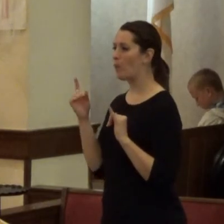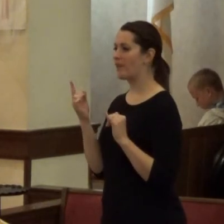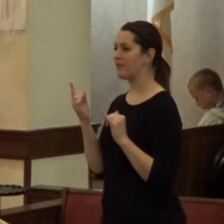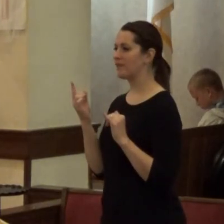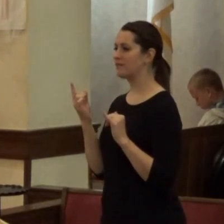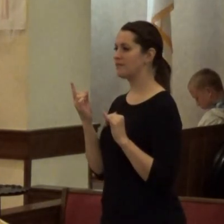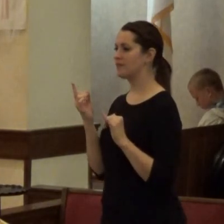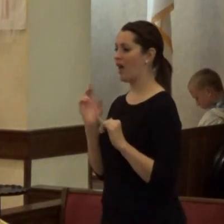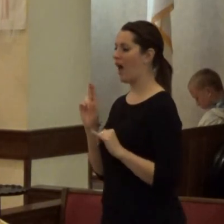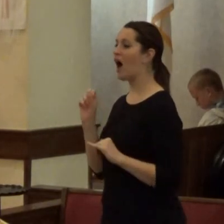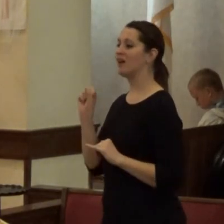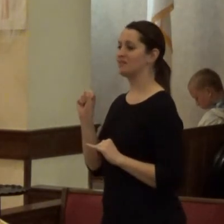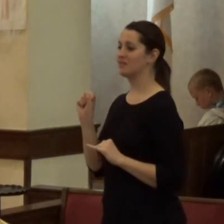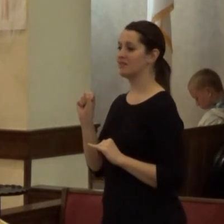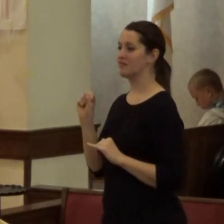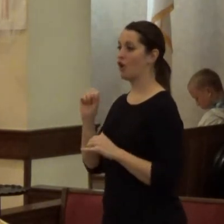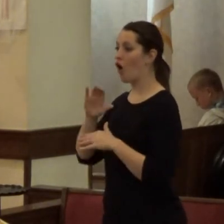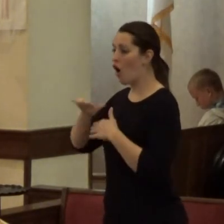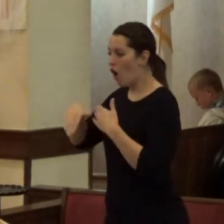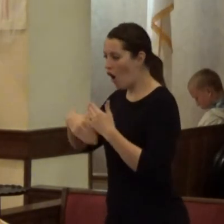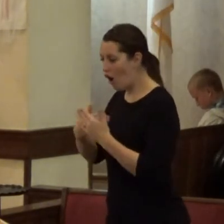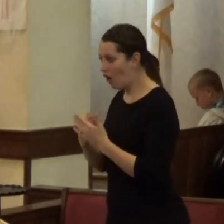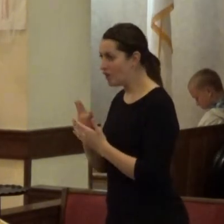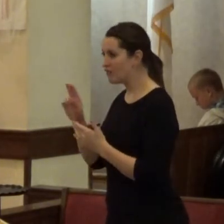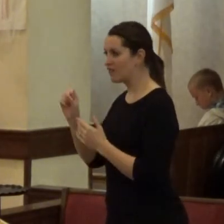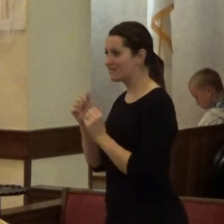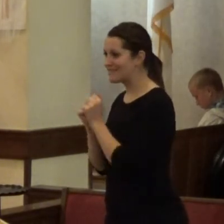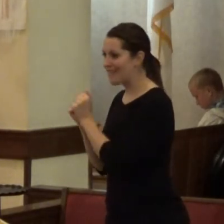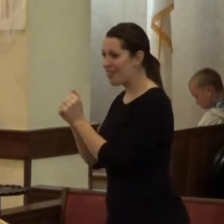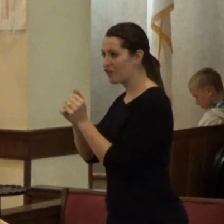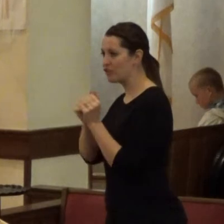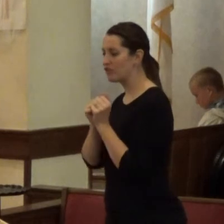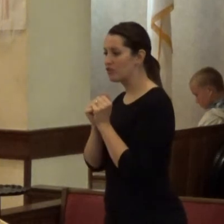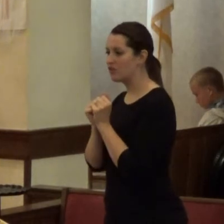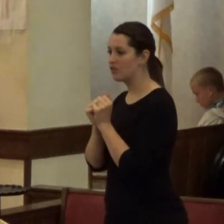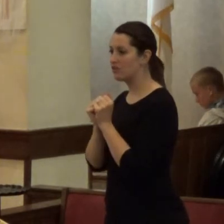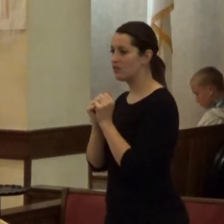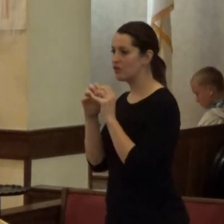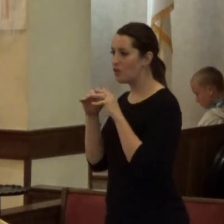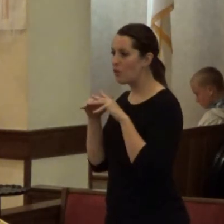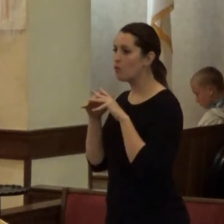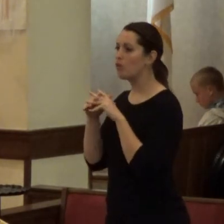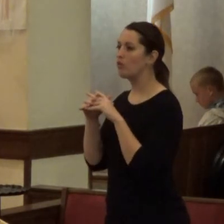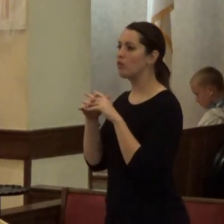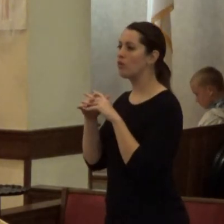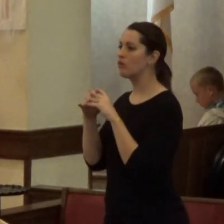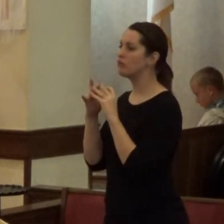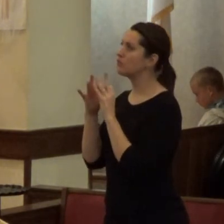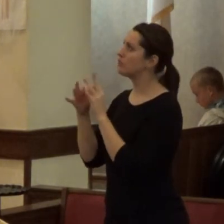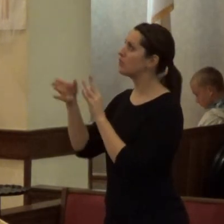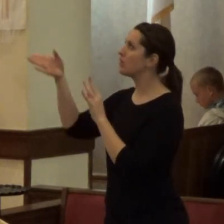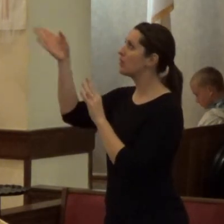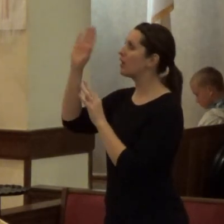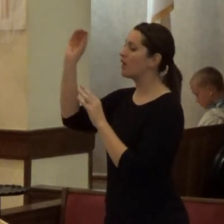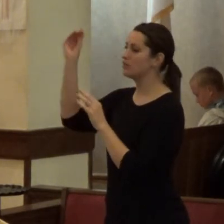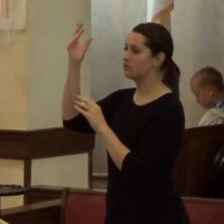us, all of us, together, woven in God's grace.